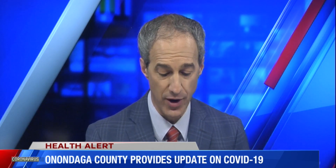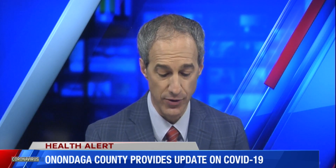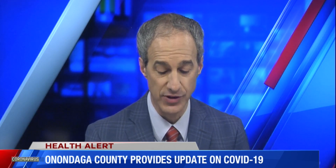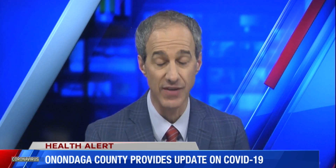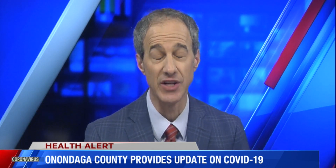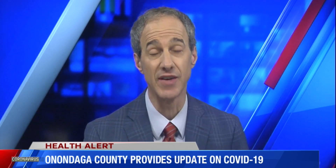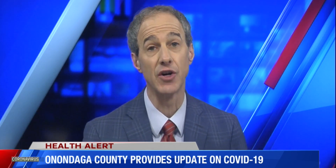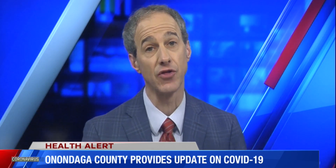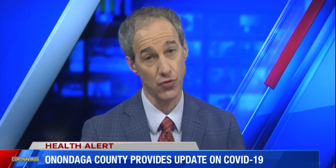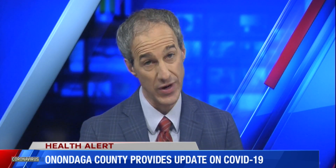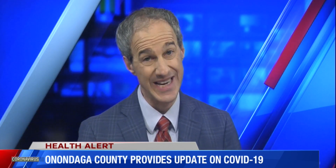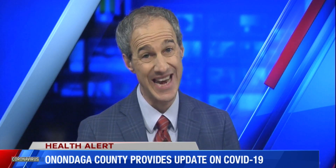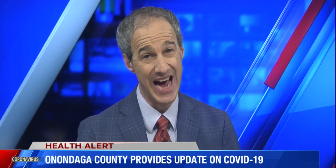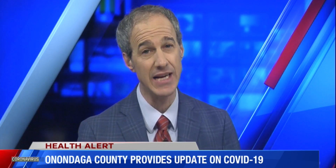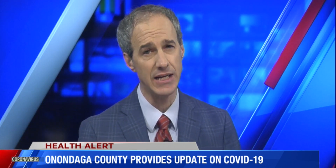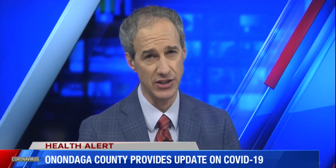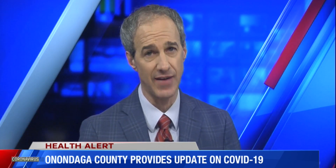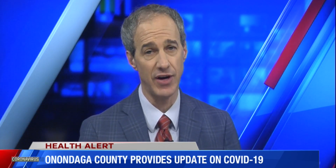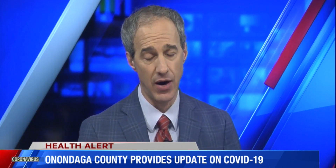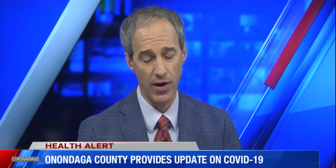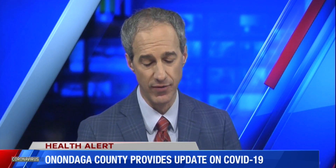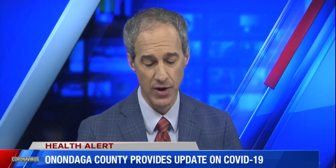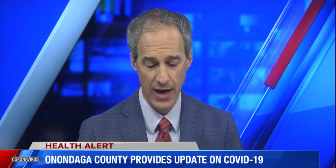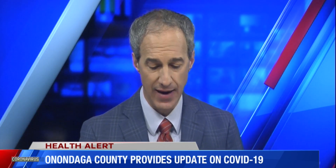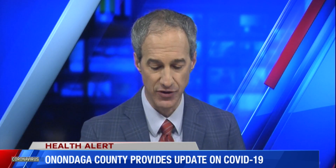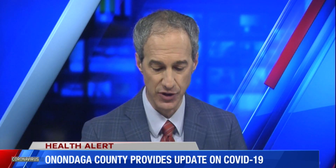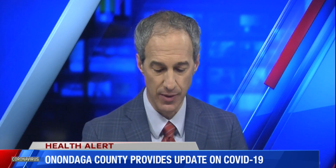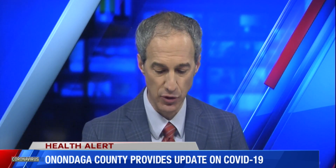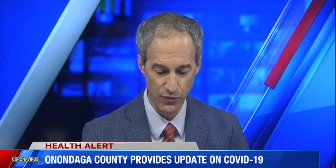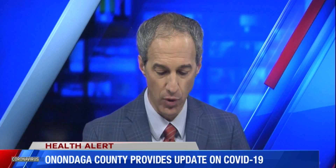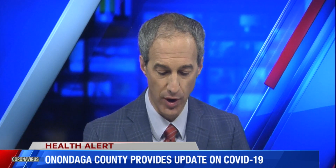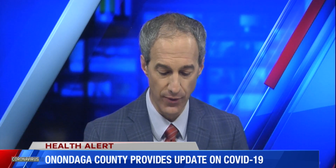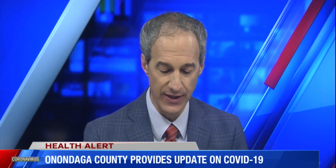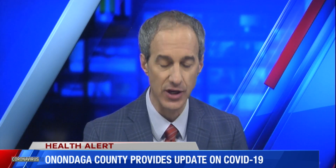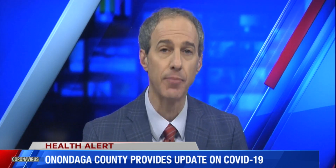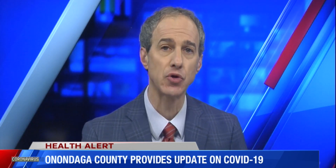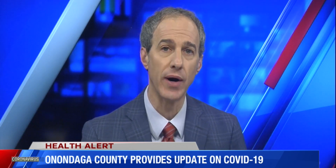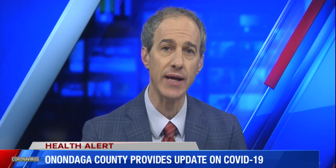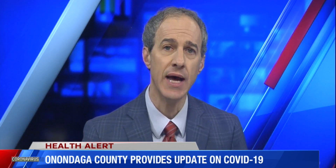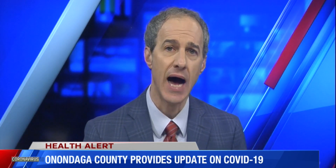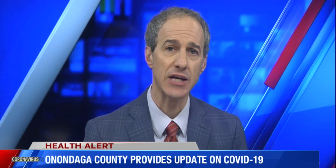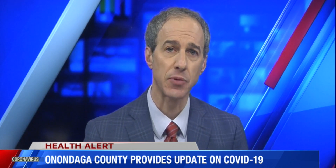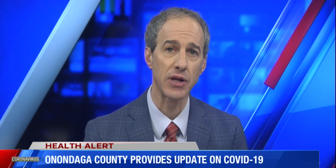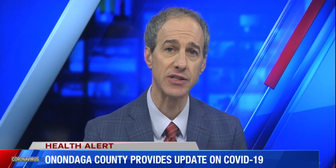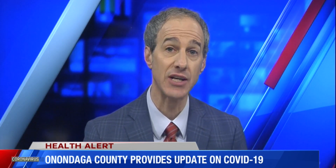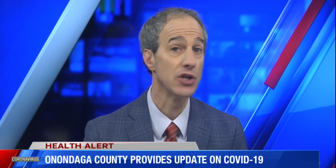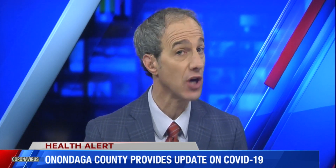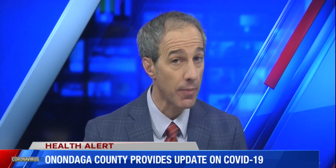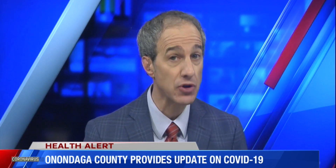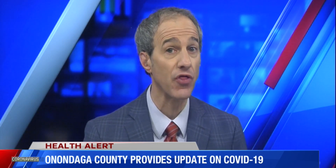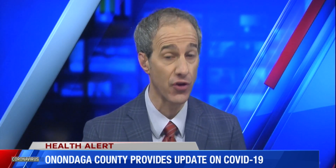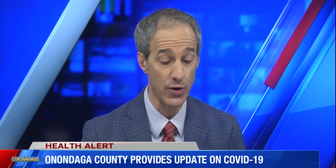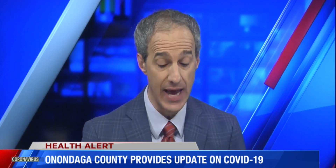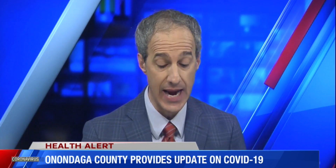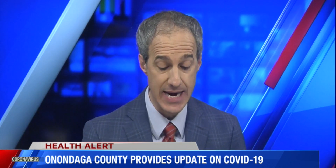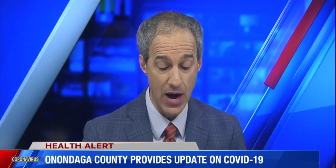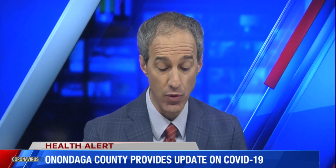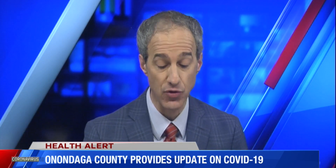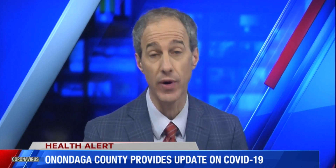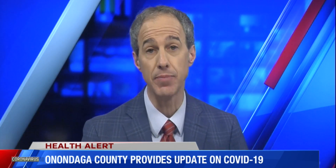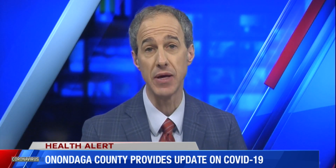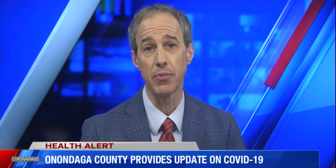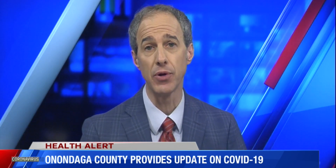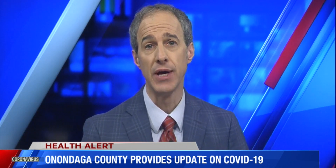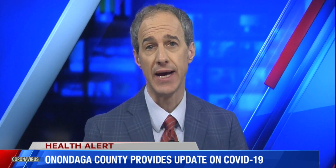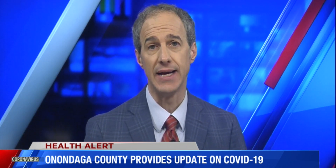from 377 to 397 now, obviously almost 400. That's up 20. Hospitalizations up to 38 now